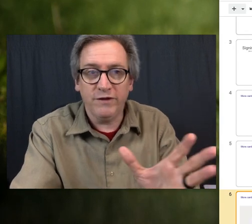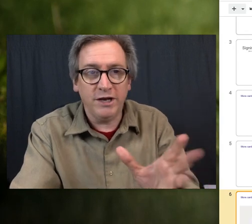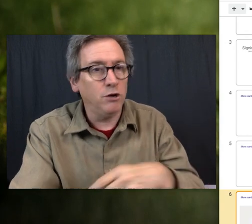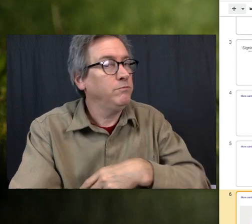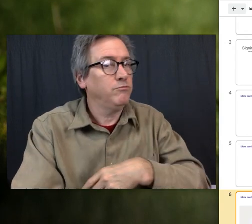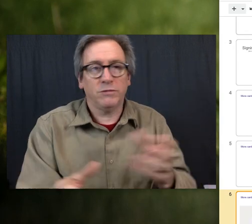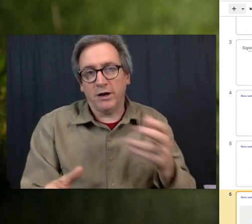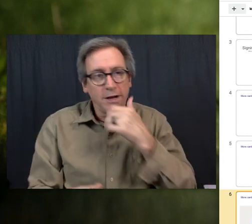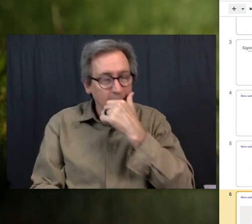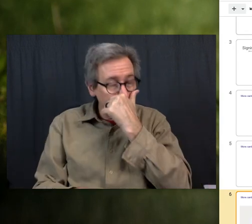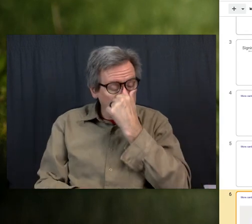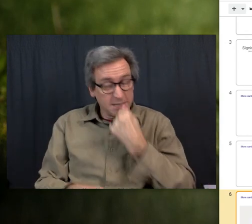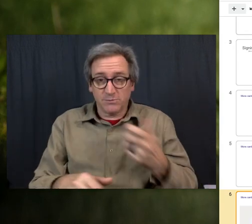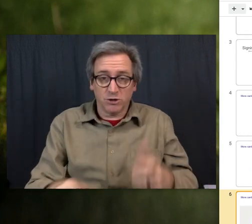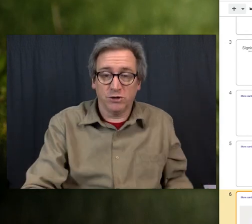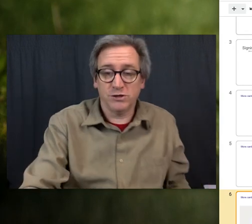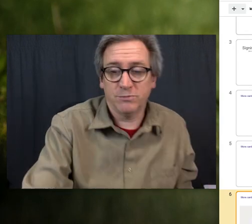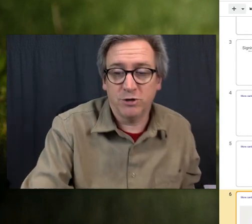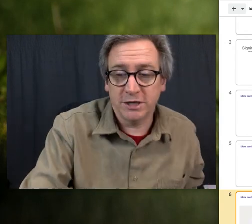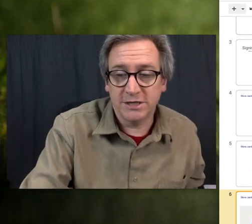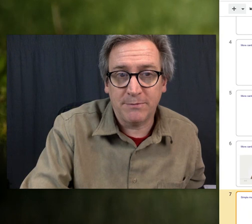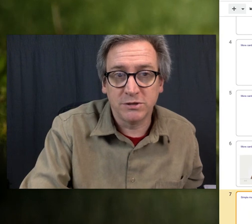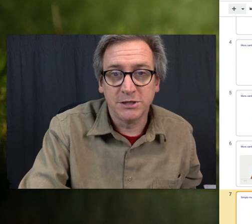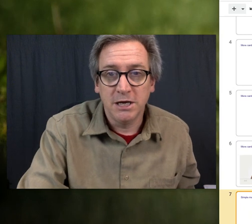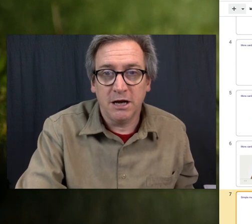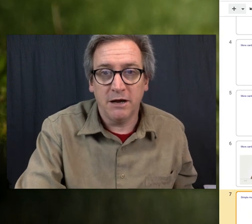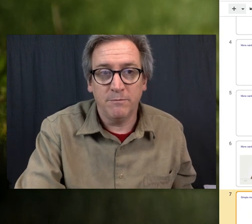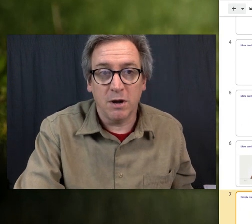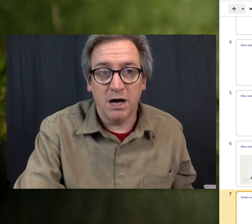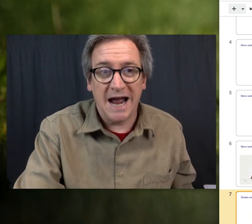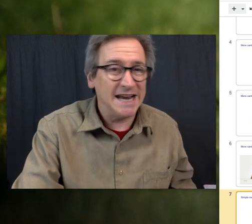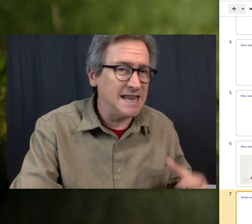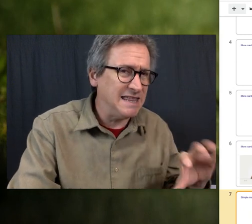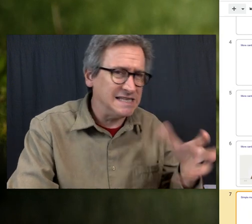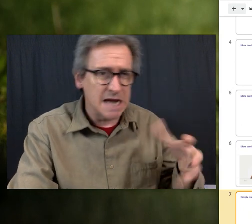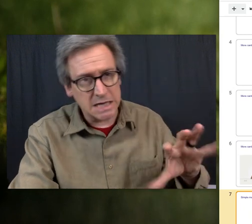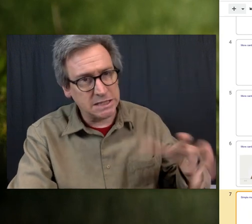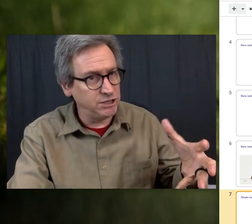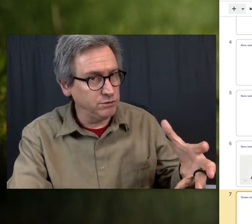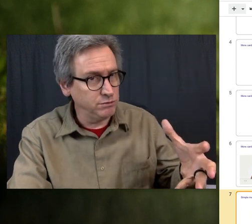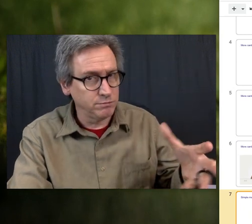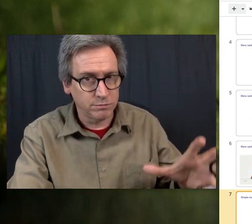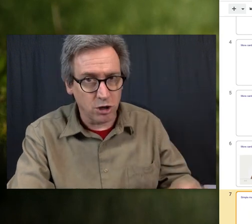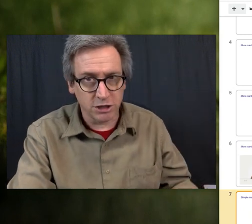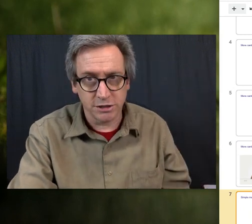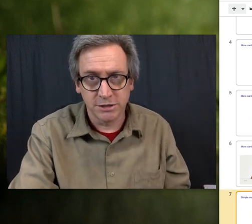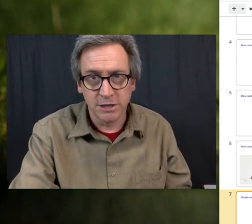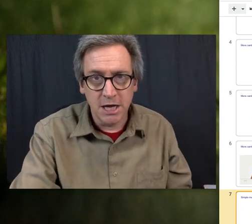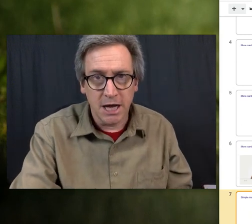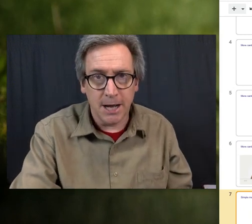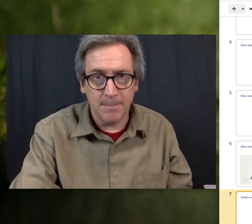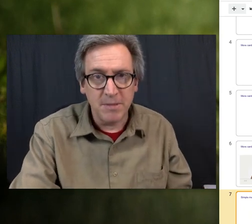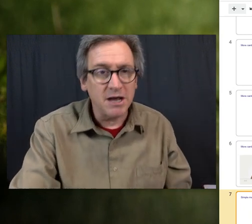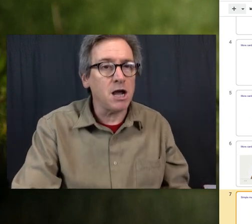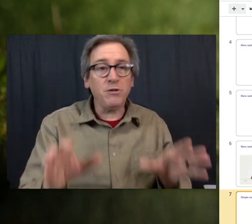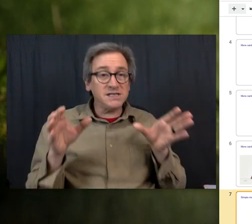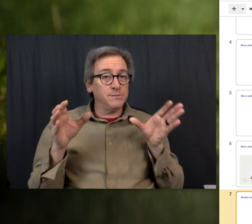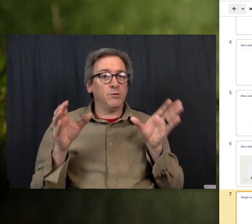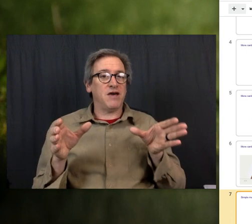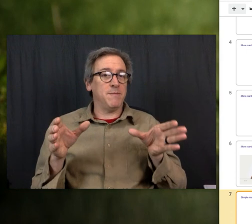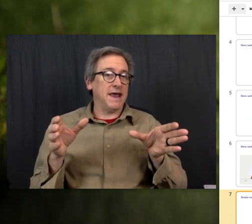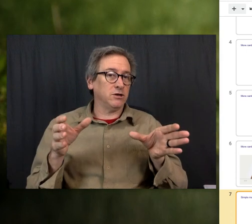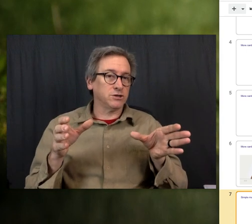Good video. Again, the textbook shows you some good examples and things not to do, cautions. A